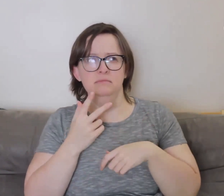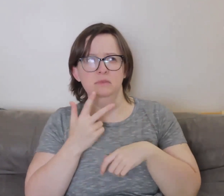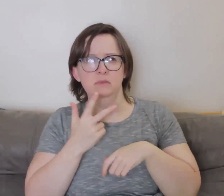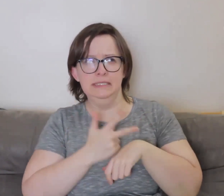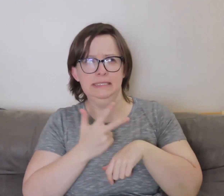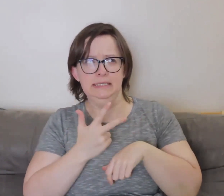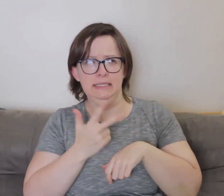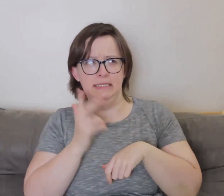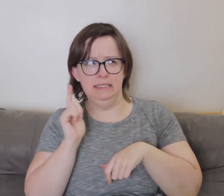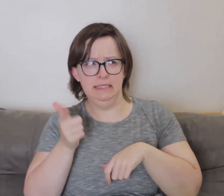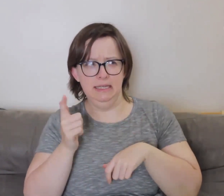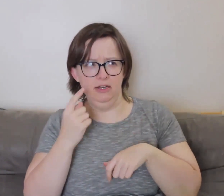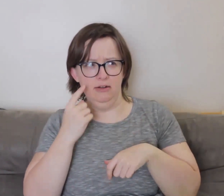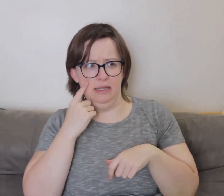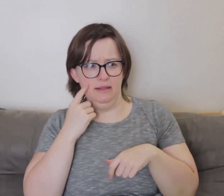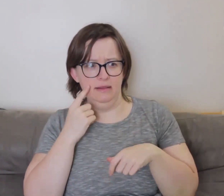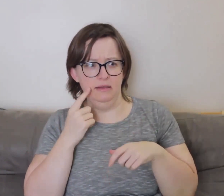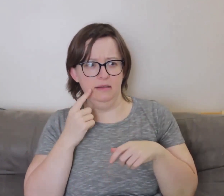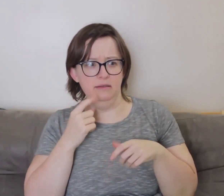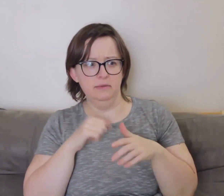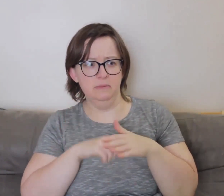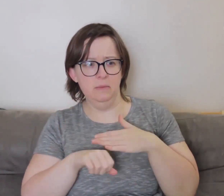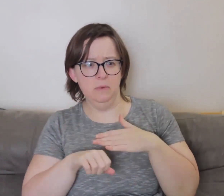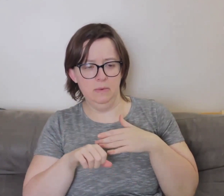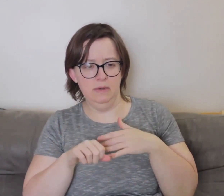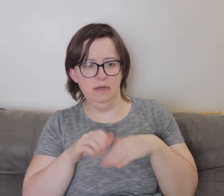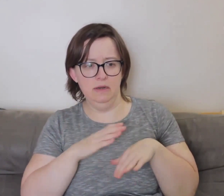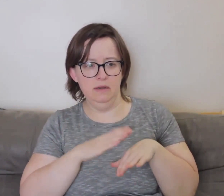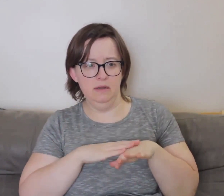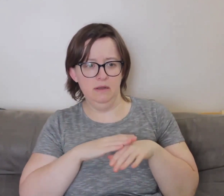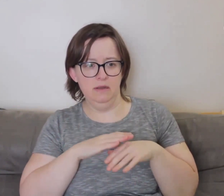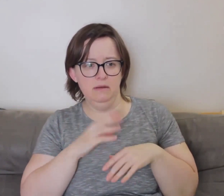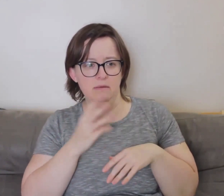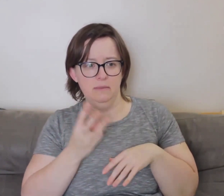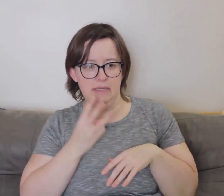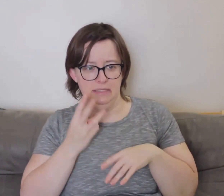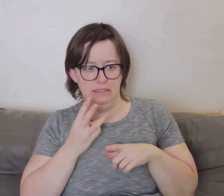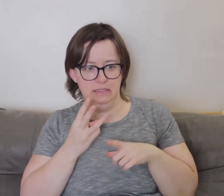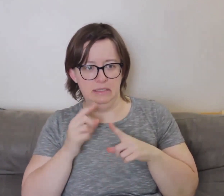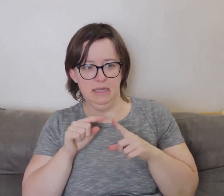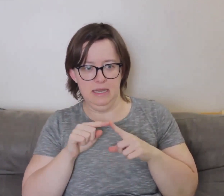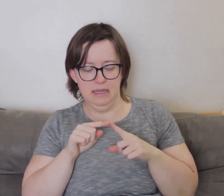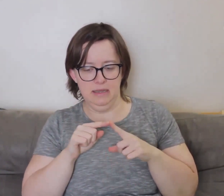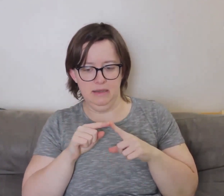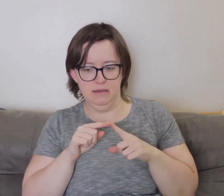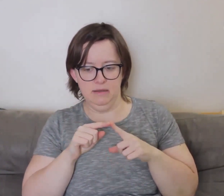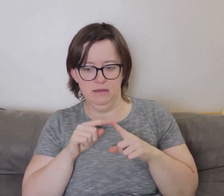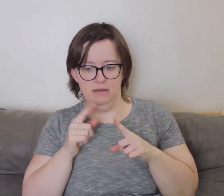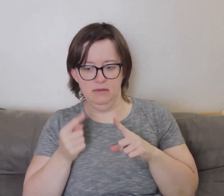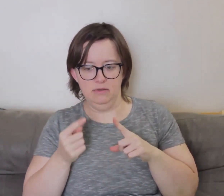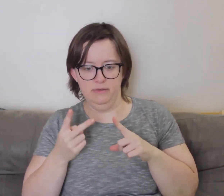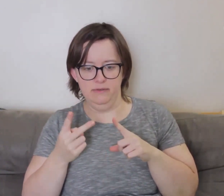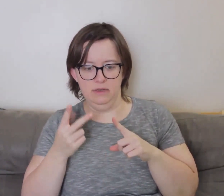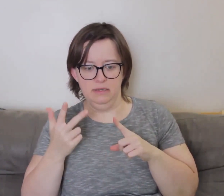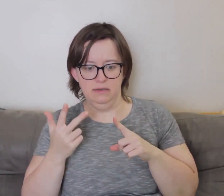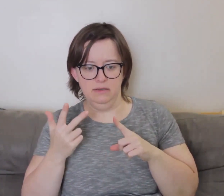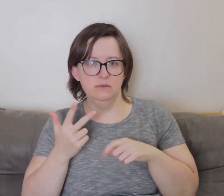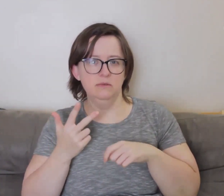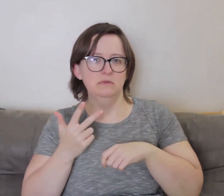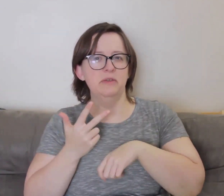So yeah, we thought everything was going well. And then I believe it was 3 days after they were born, because the birth